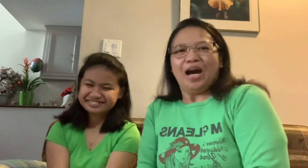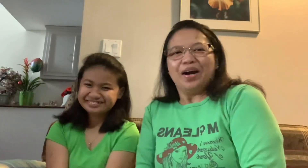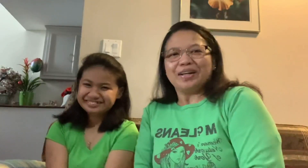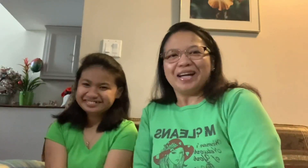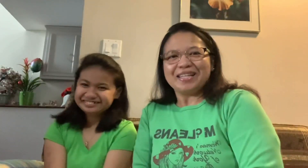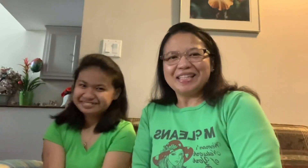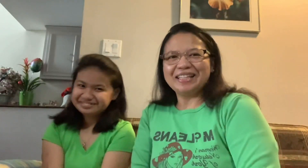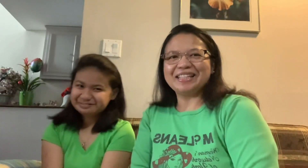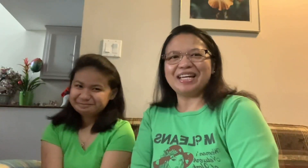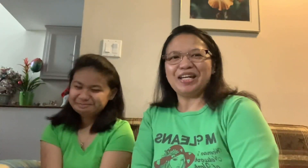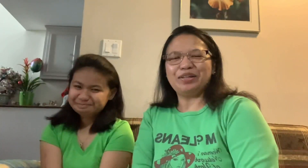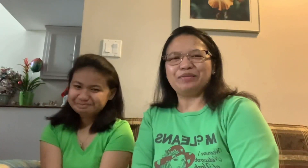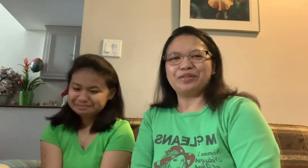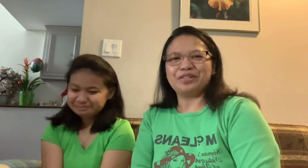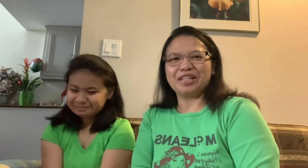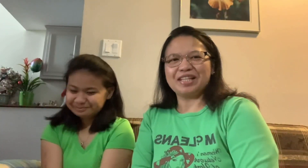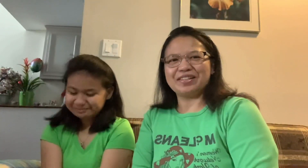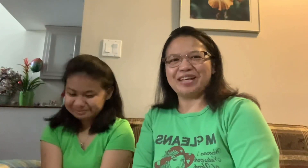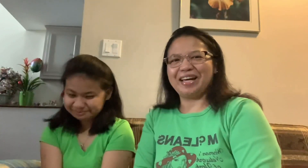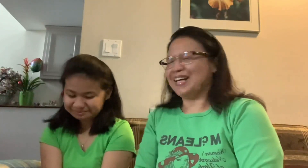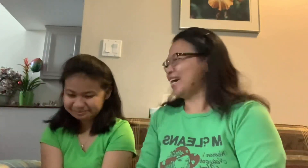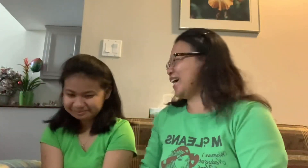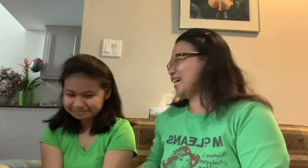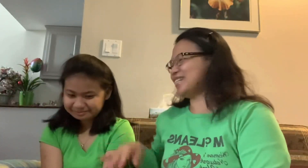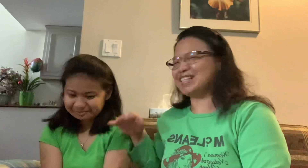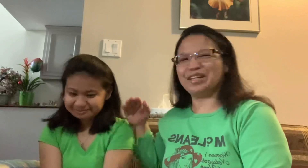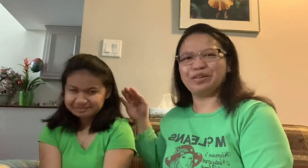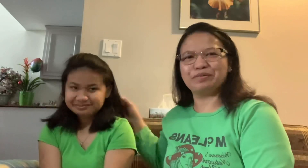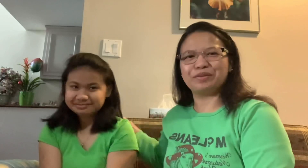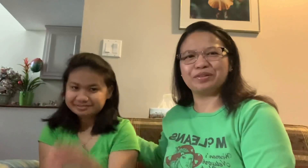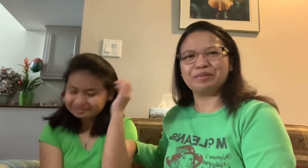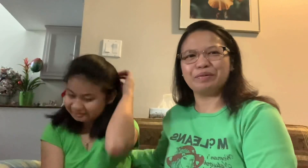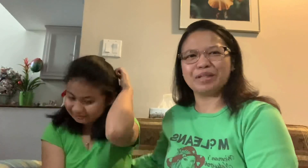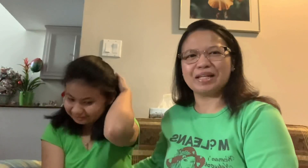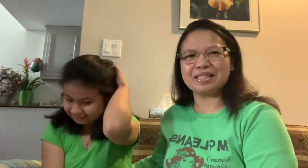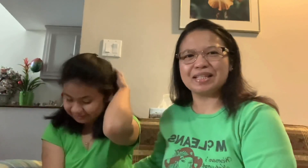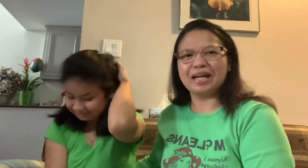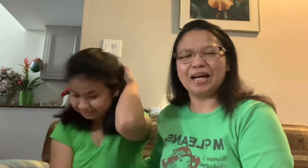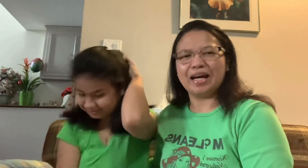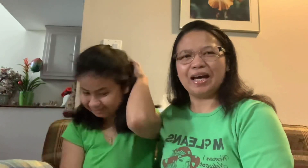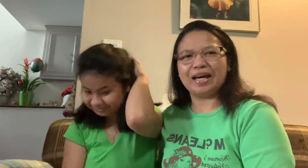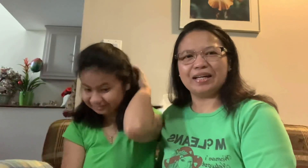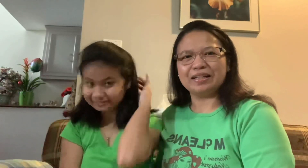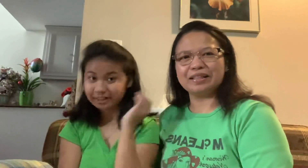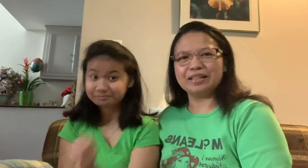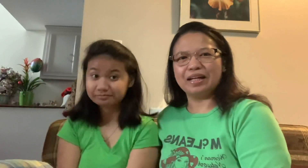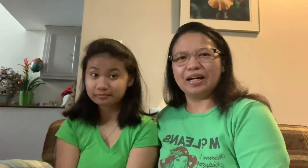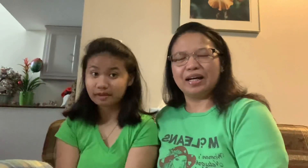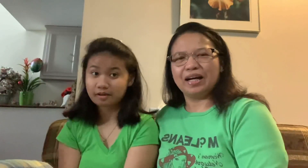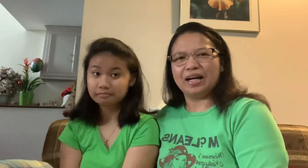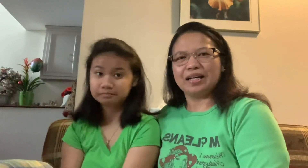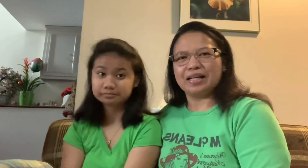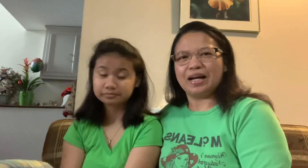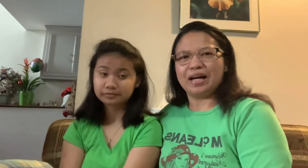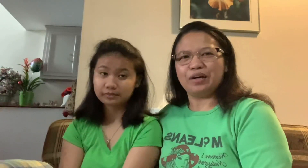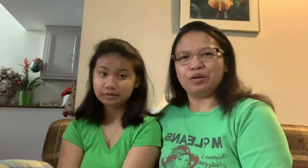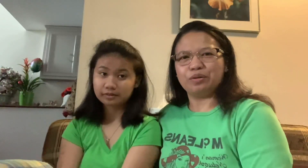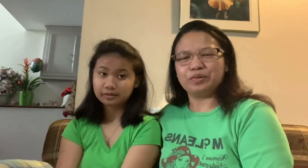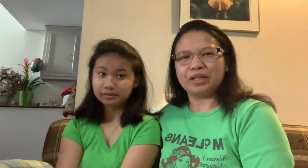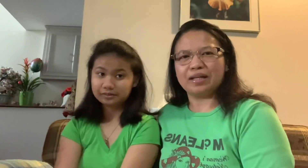Okay, guys, thank you for joining us today, and thank you for being with us. And I hope you like our